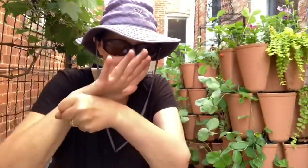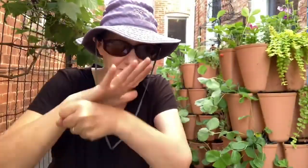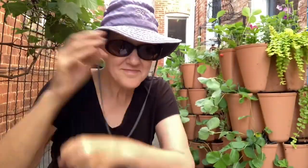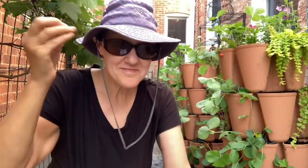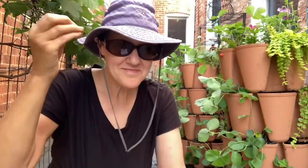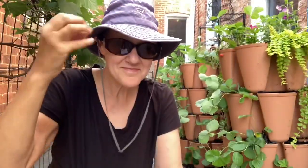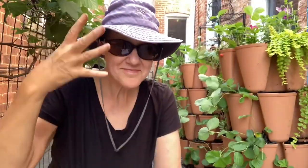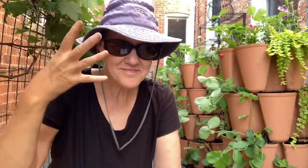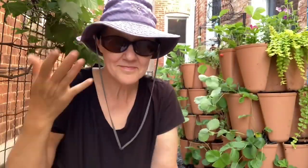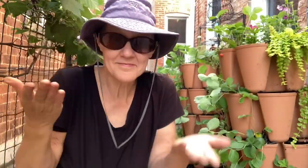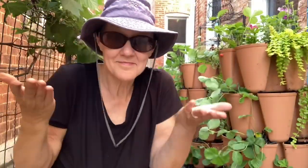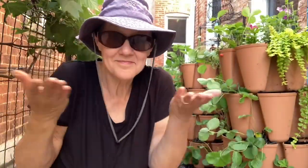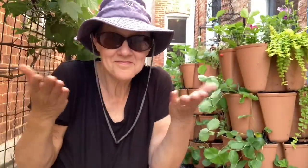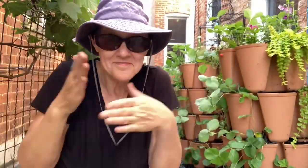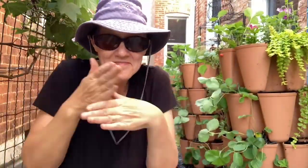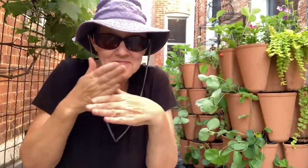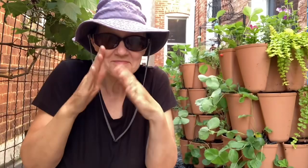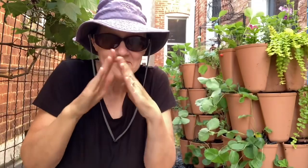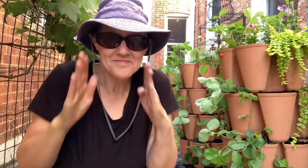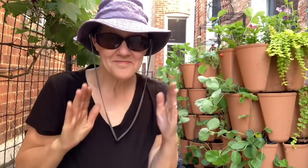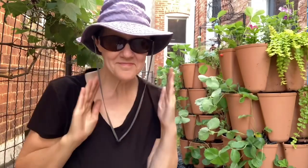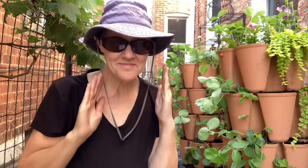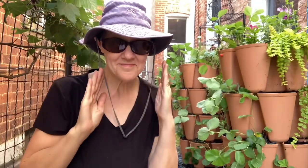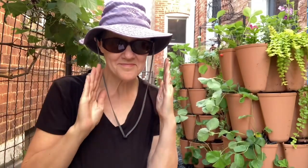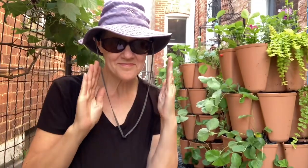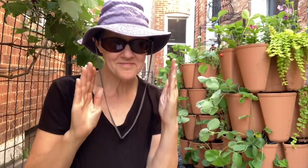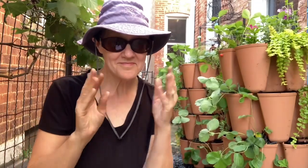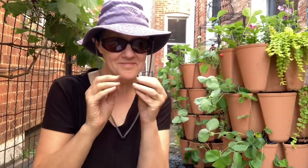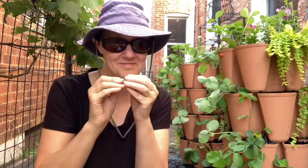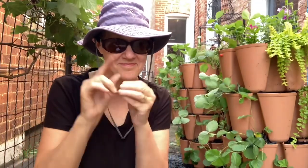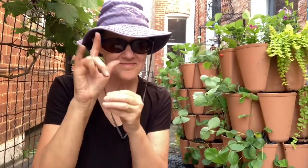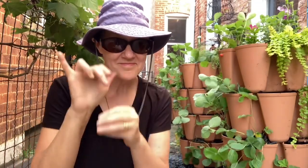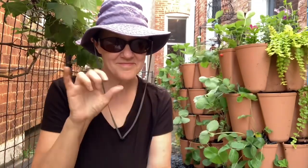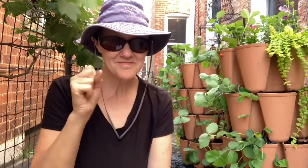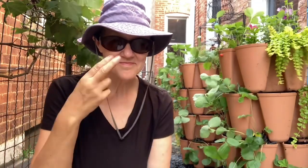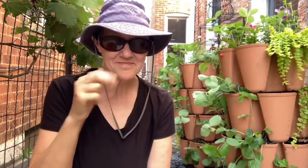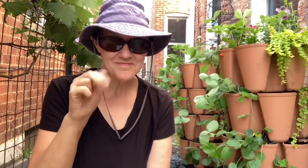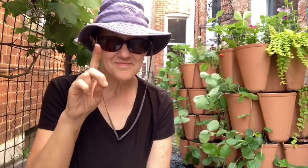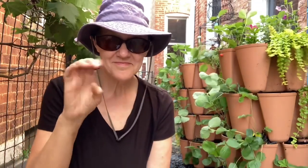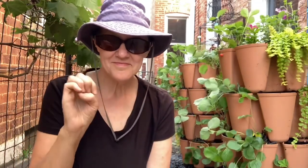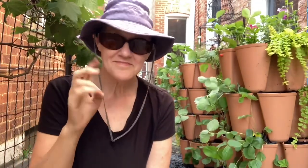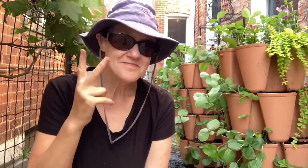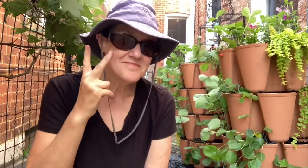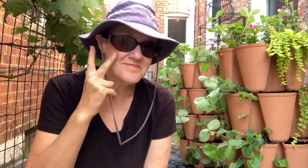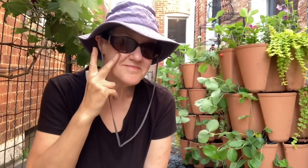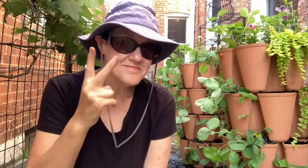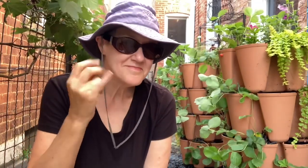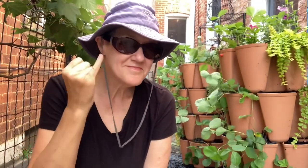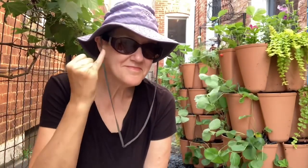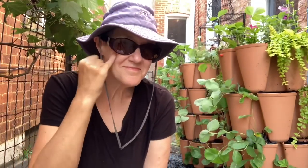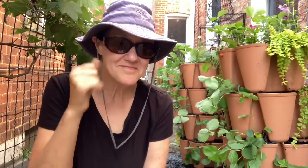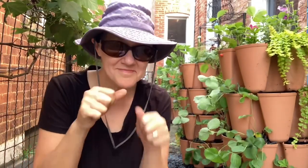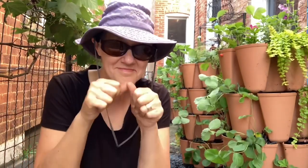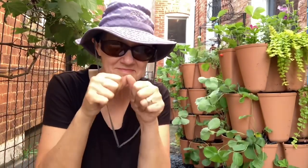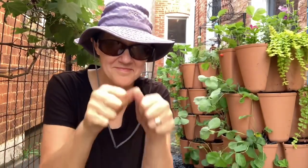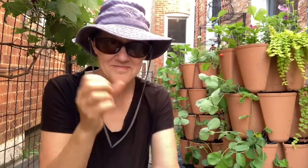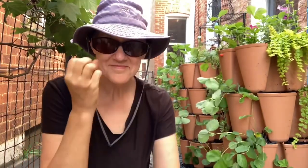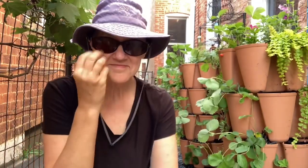They do prefer full sun, and here between the houses, it's mostly shade, so we're going to see